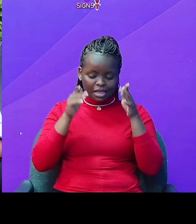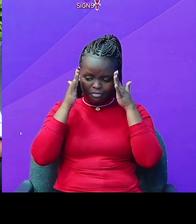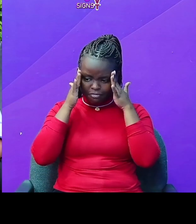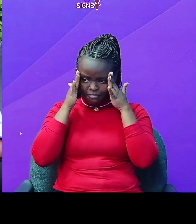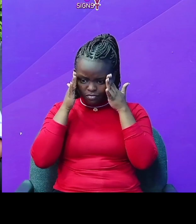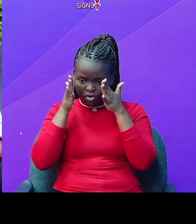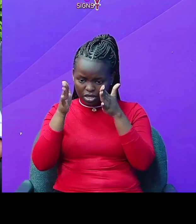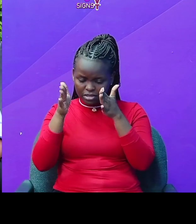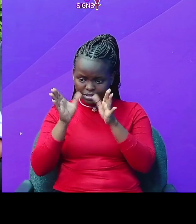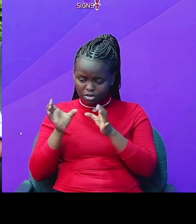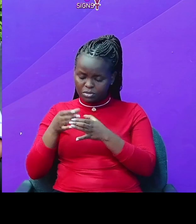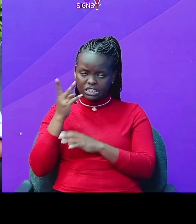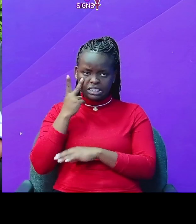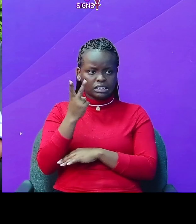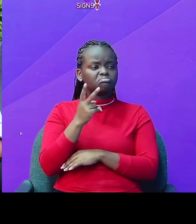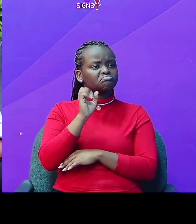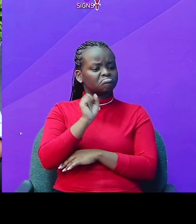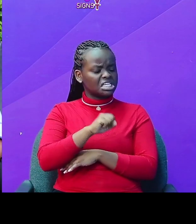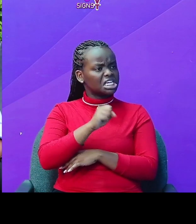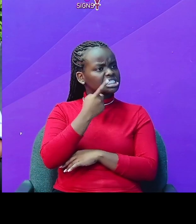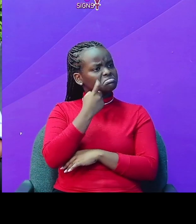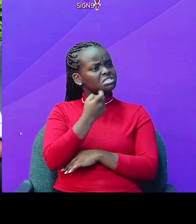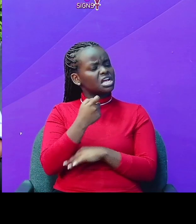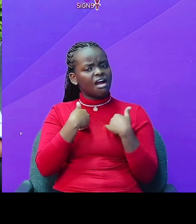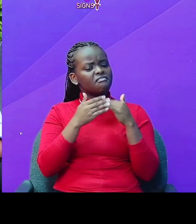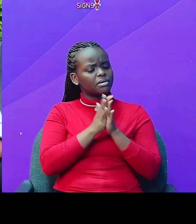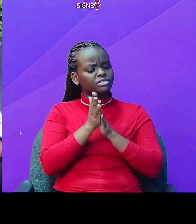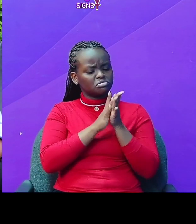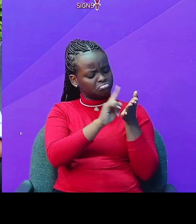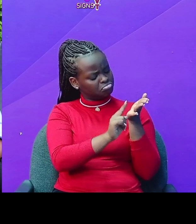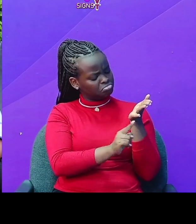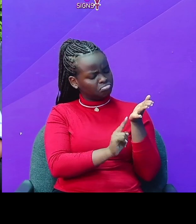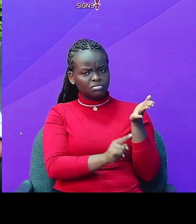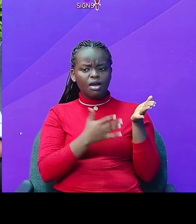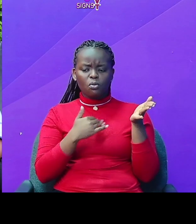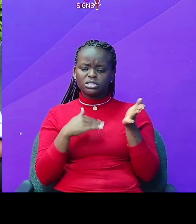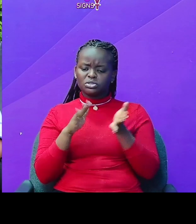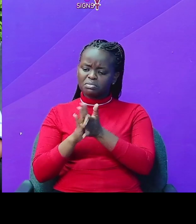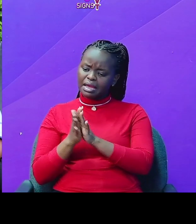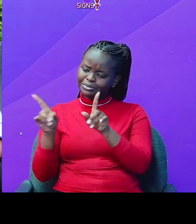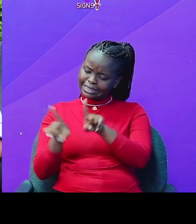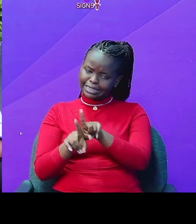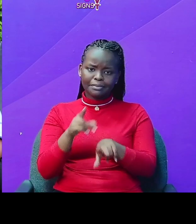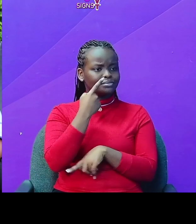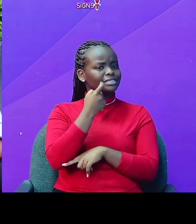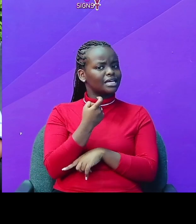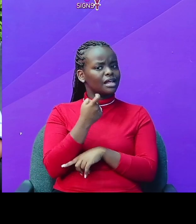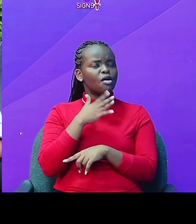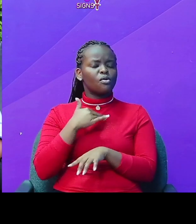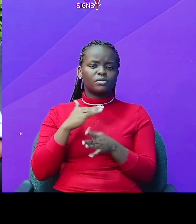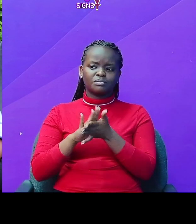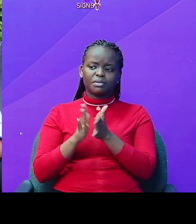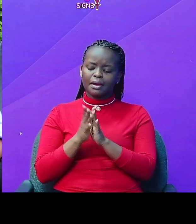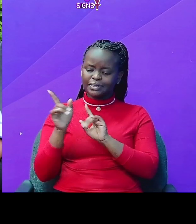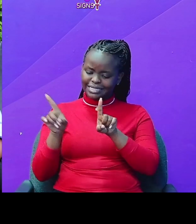the community will say like, yes, Michelle has the passion to do this, and I think I want to be more of Michelle. I think I want to be in the same